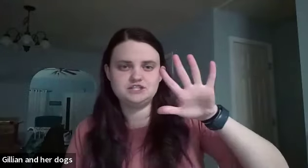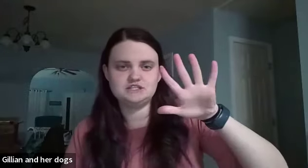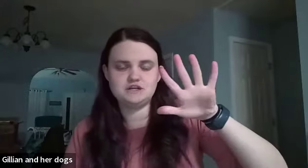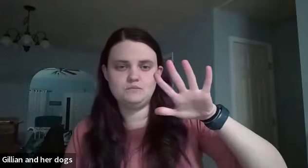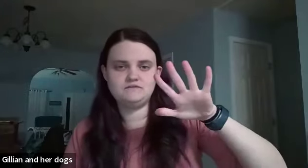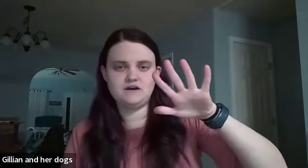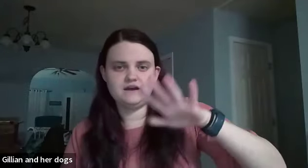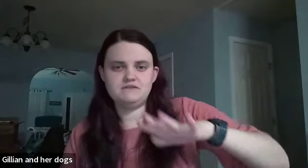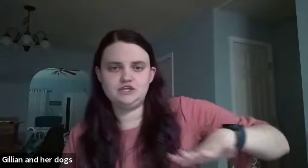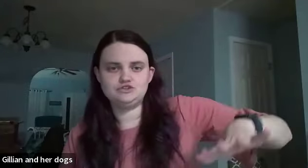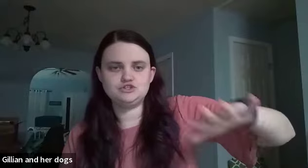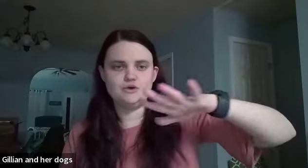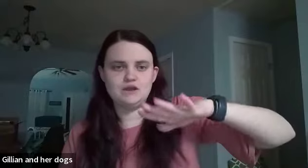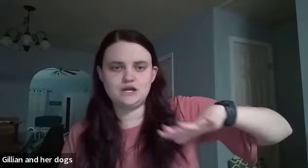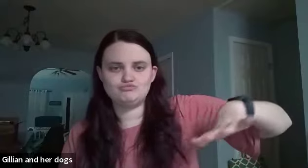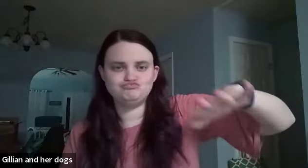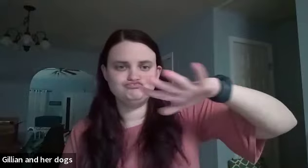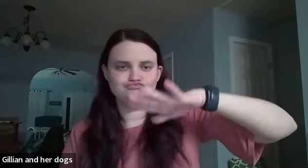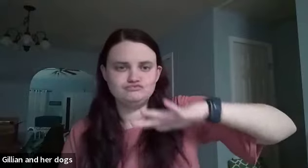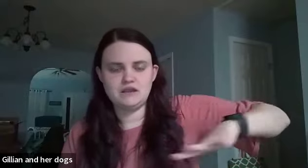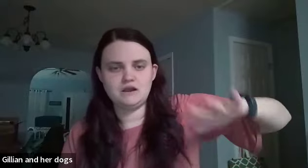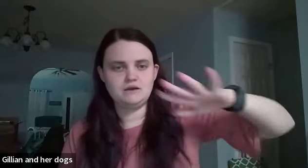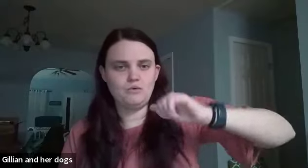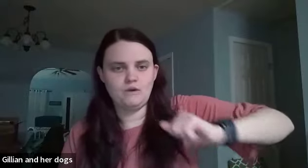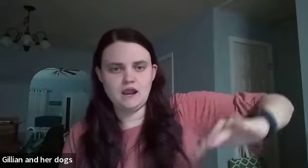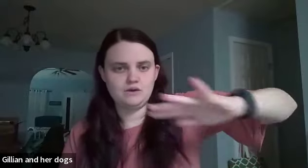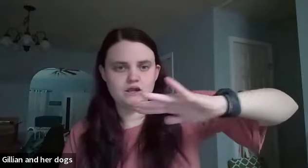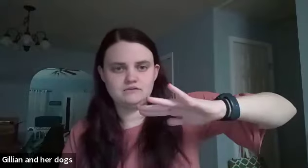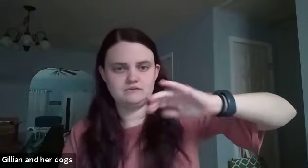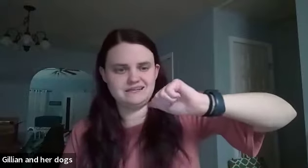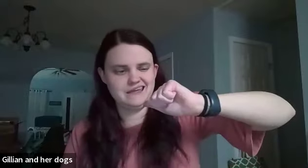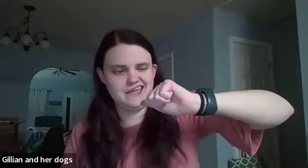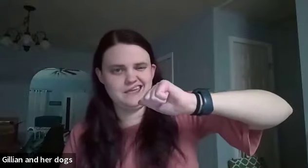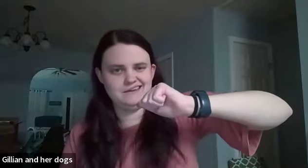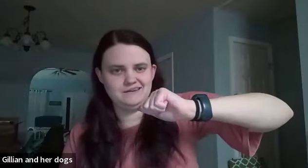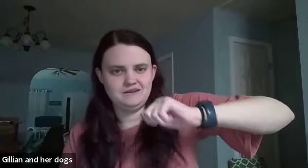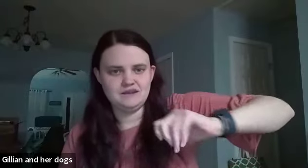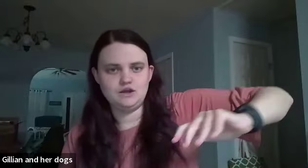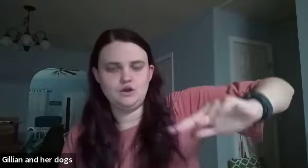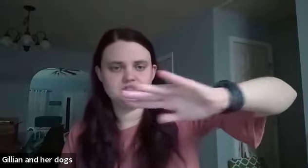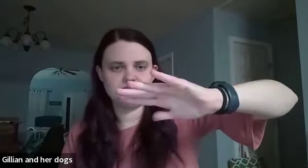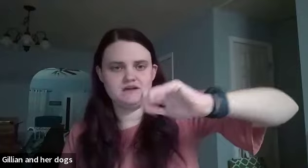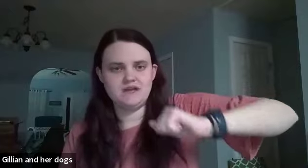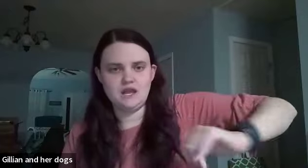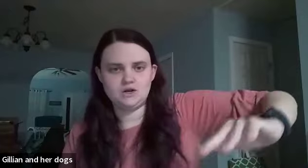just an open 5 and you just go area, the area or area. It's like an A and it opens to 5.